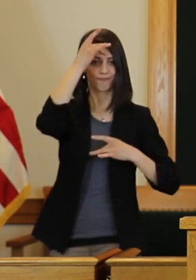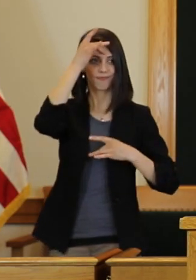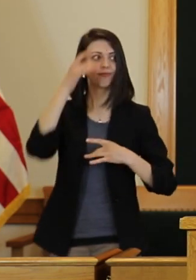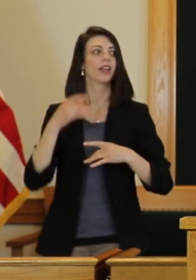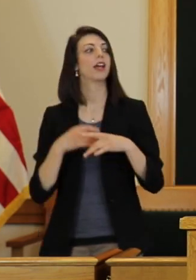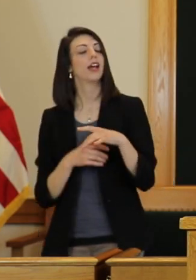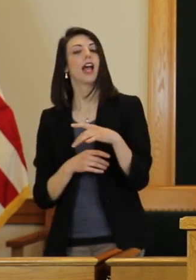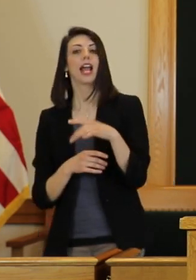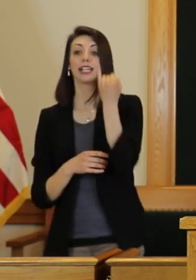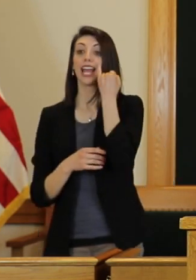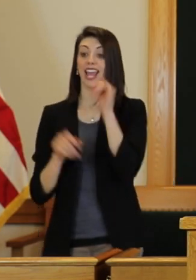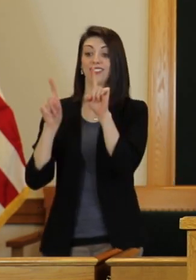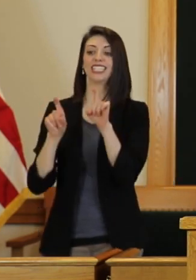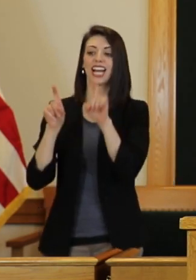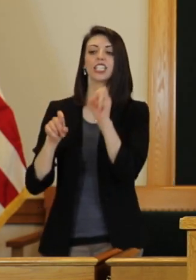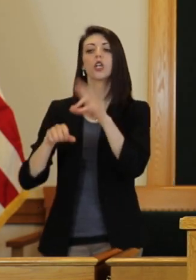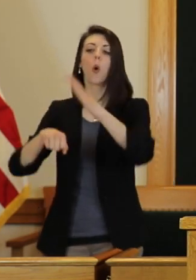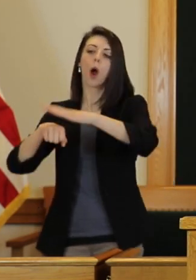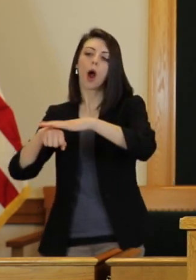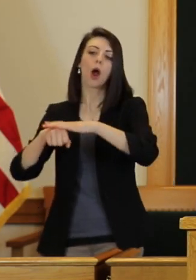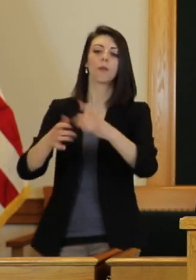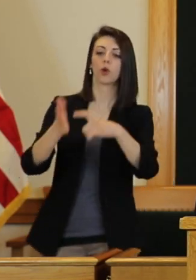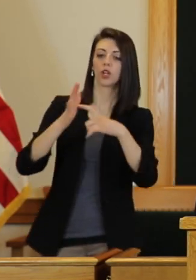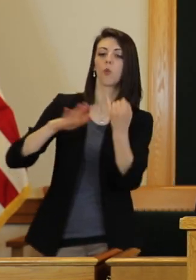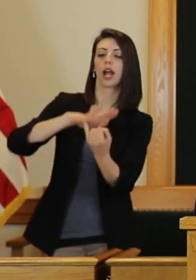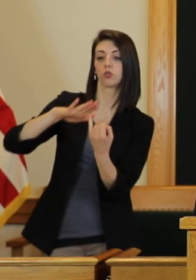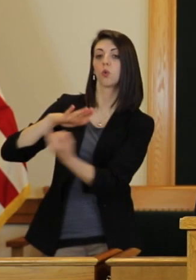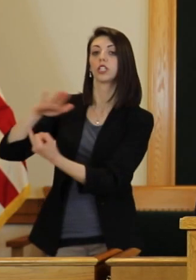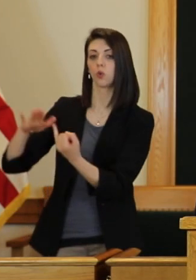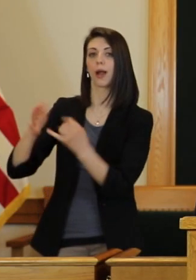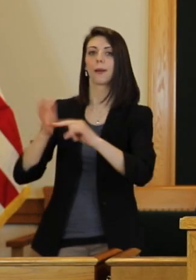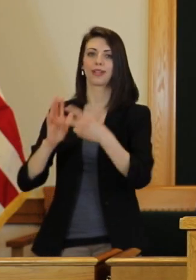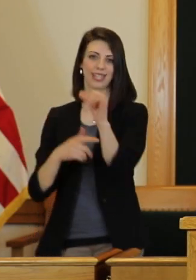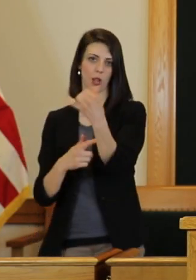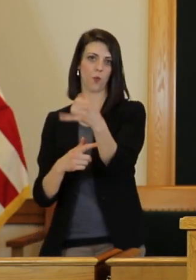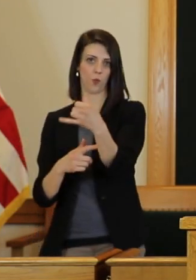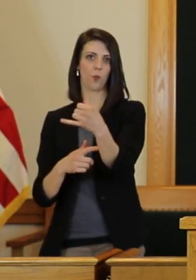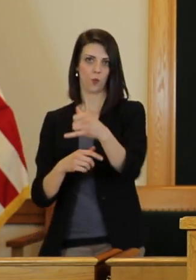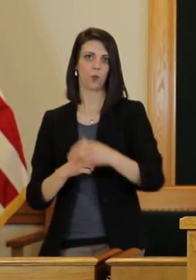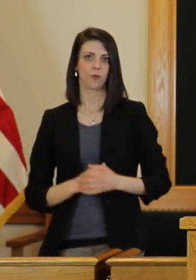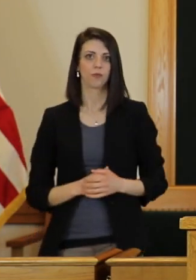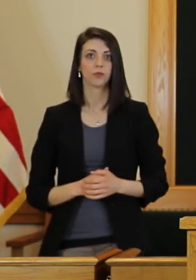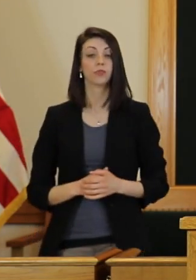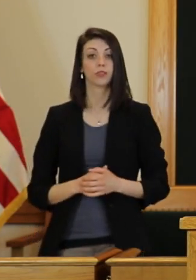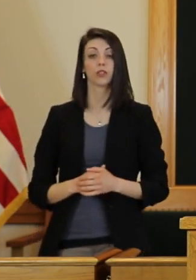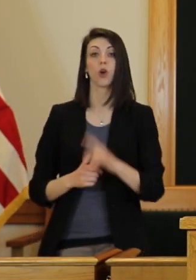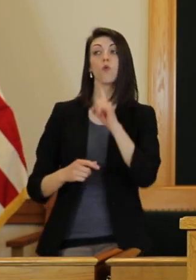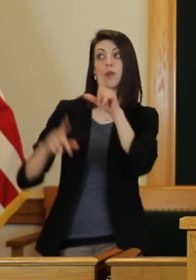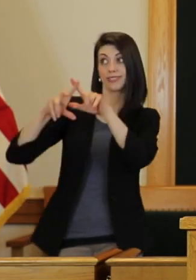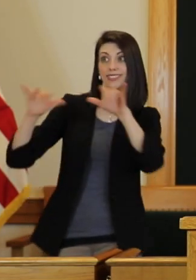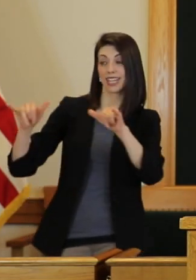has been in precautionary or mandatory quarantine in yellow. Real-time data from Johns